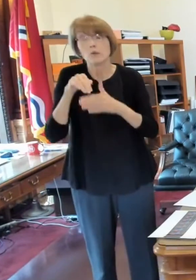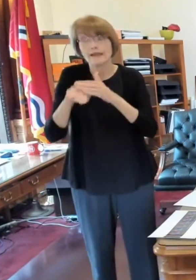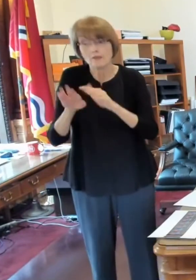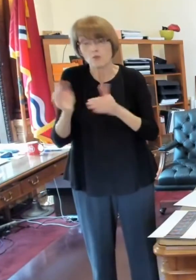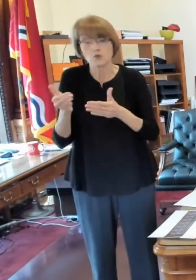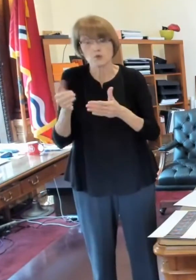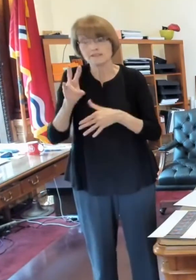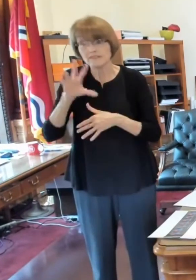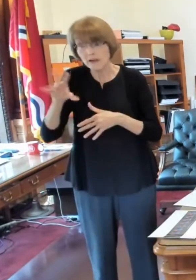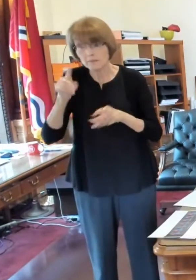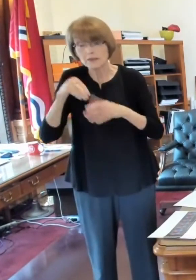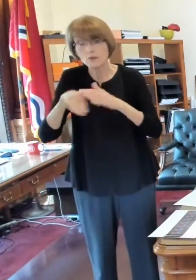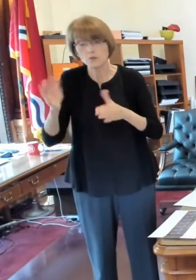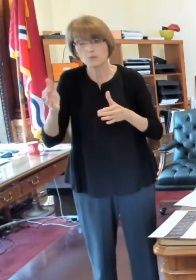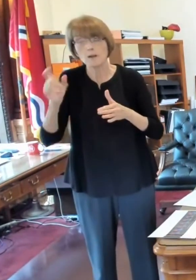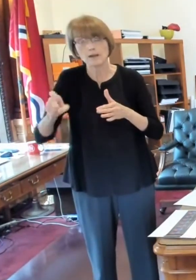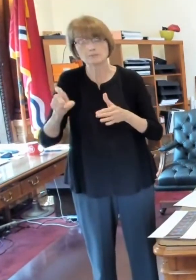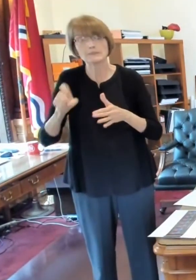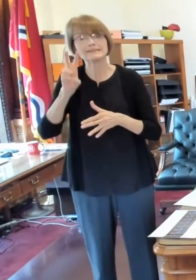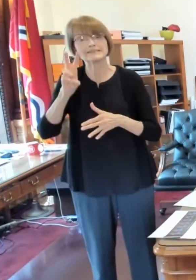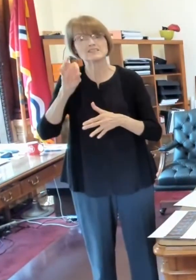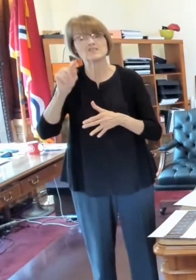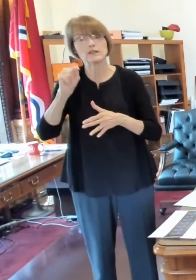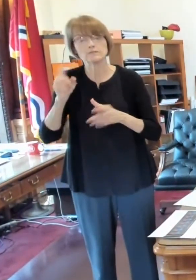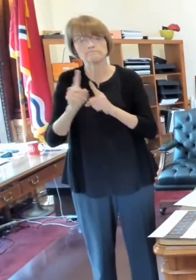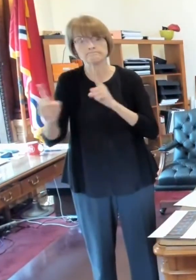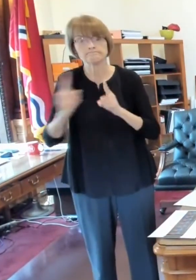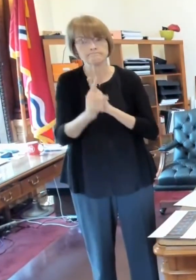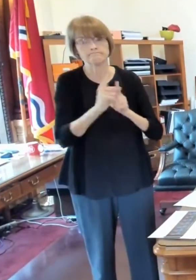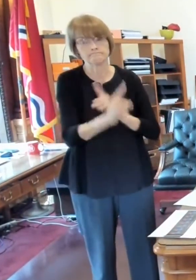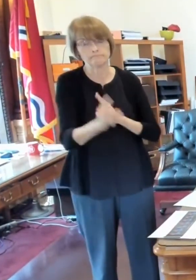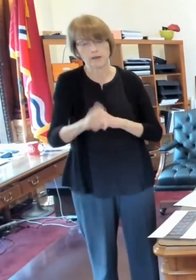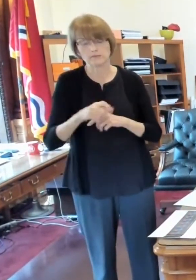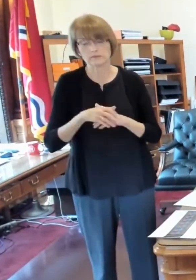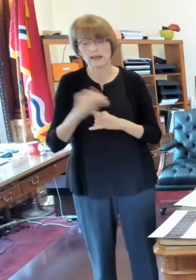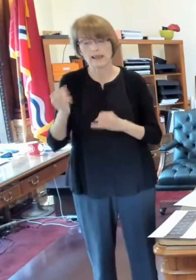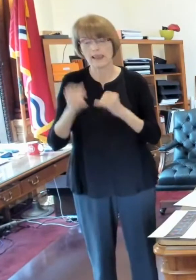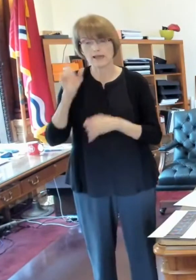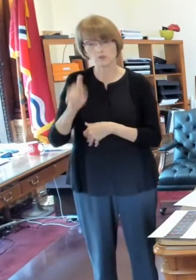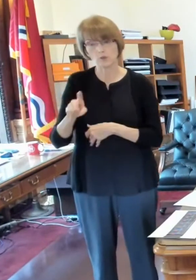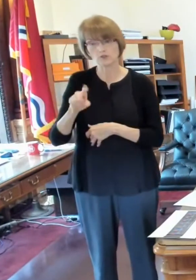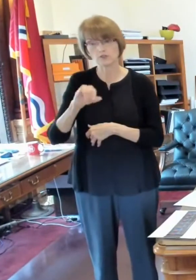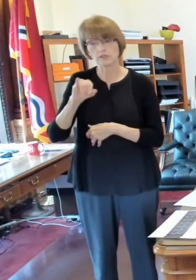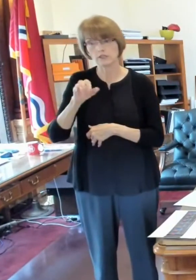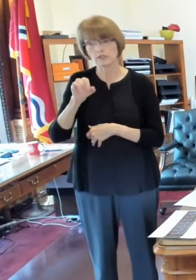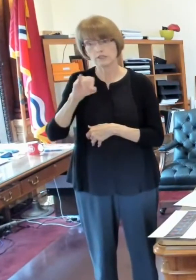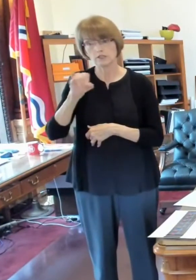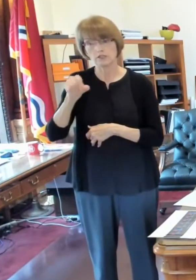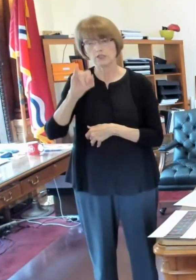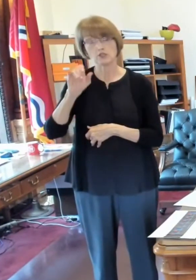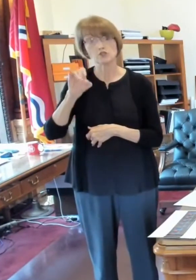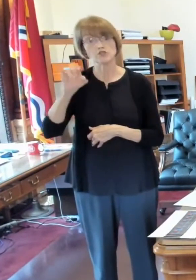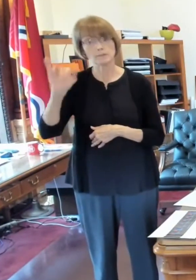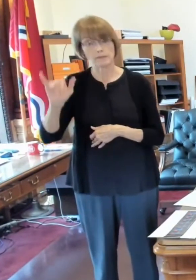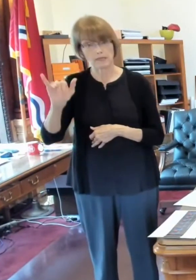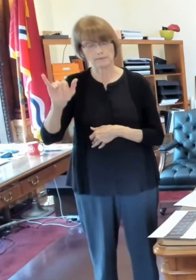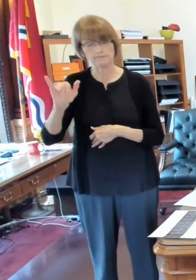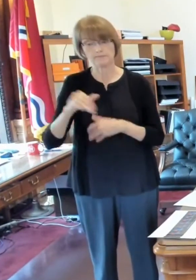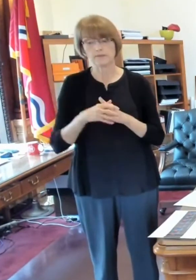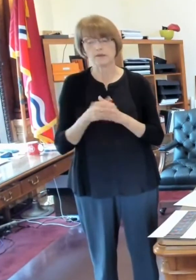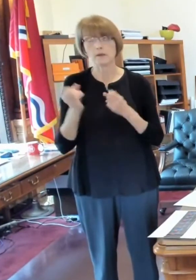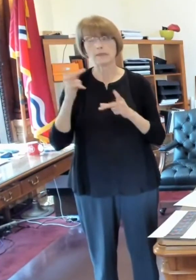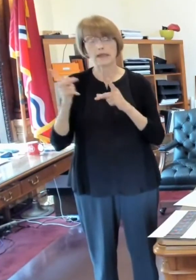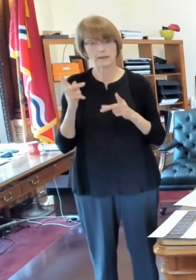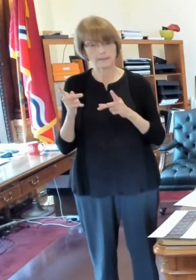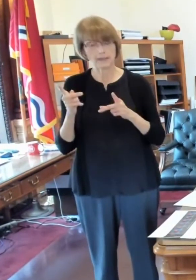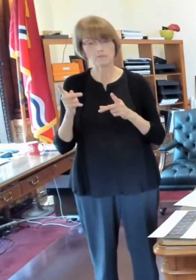least 6 feet apart. Last question of the afternoon, Mayor. Jimmy's question is, many people live in the